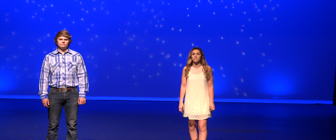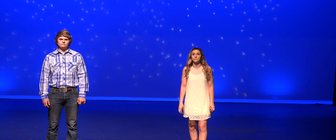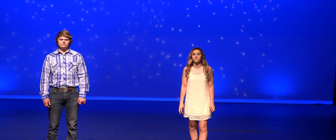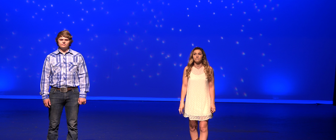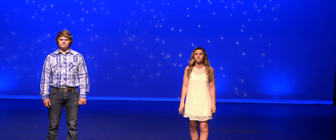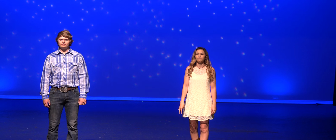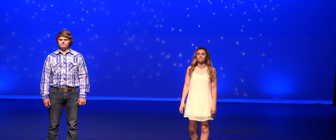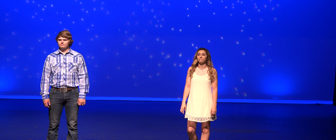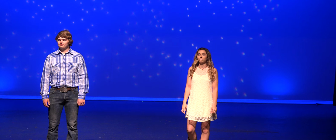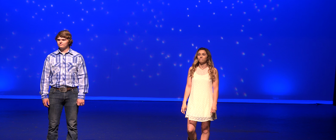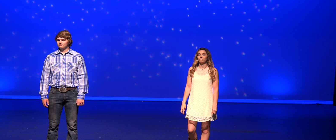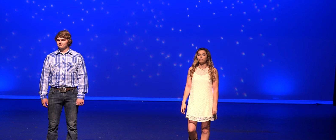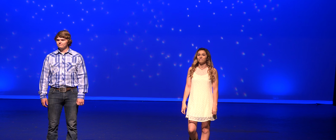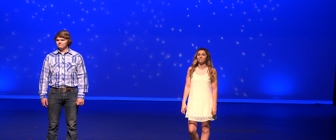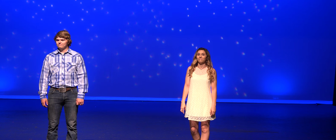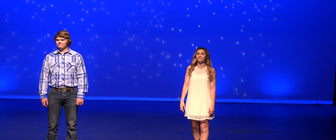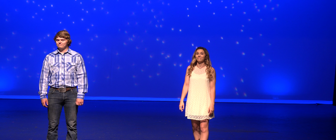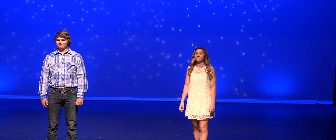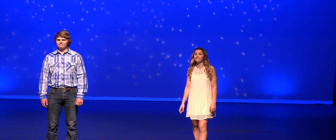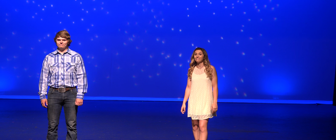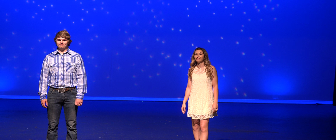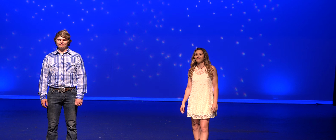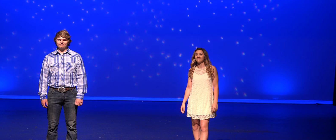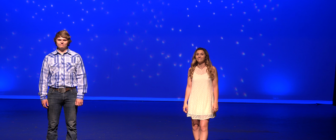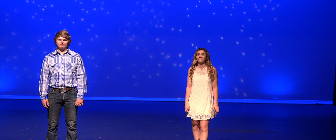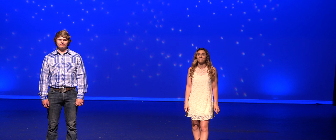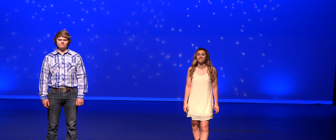I've got Katie! Woo!